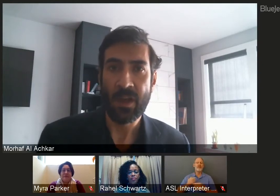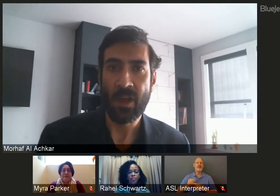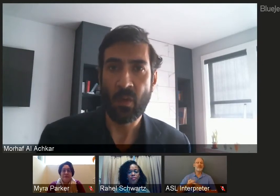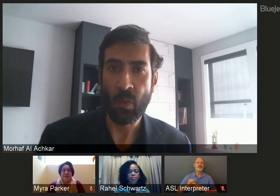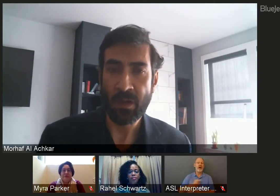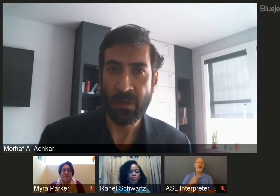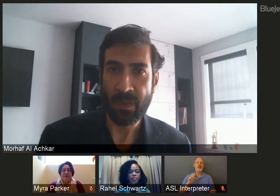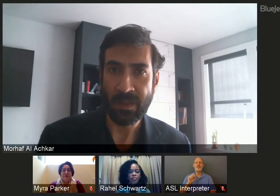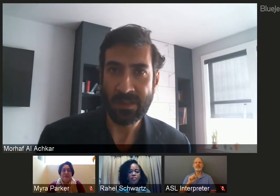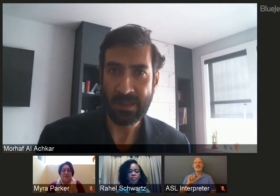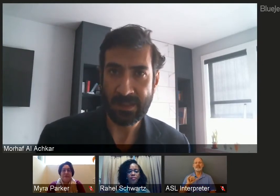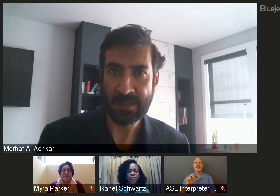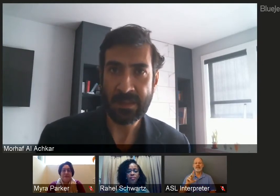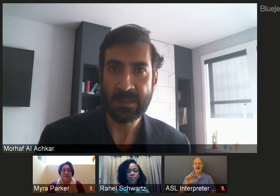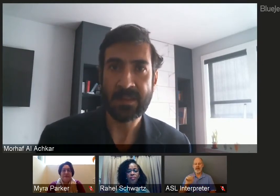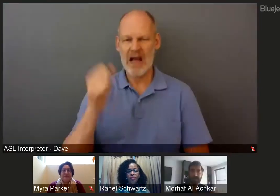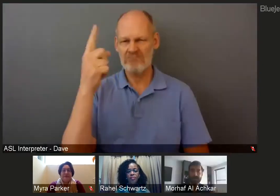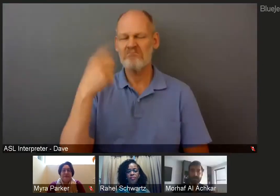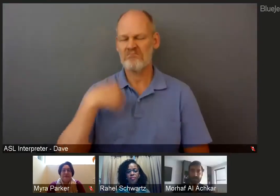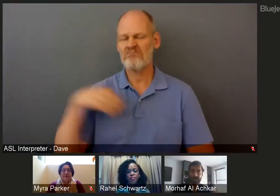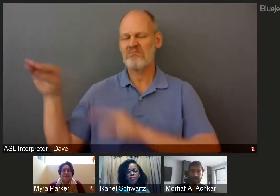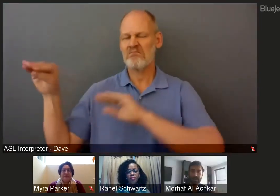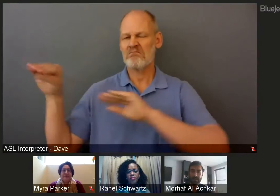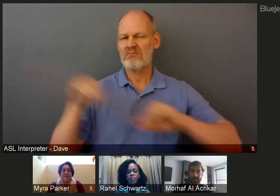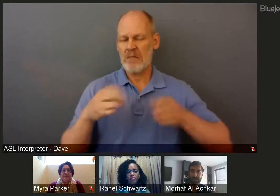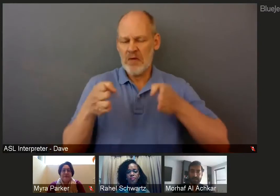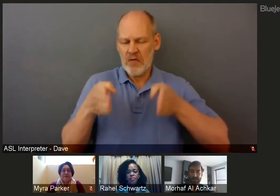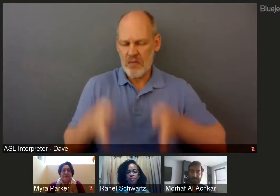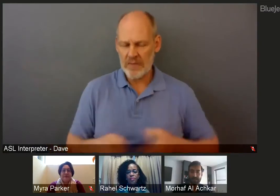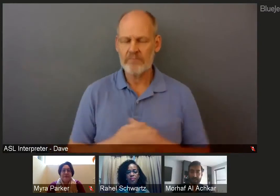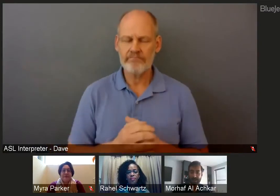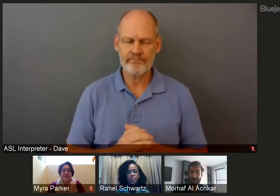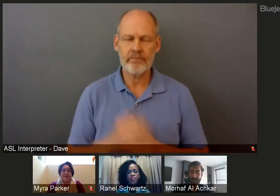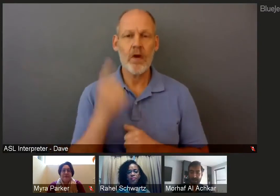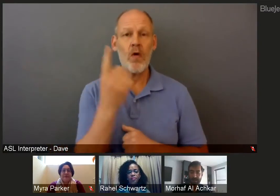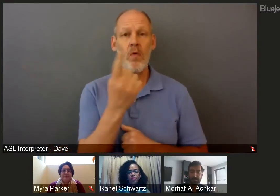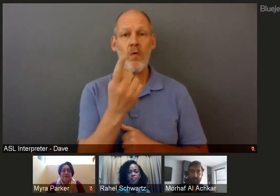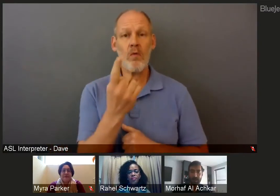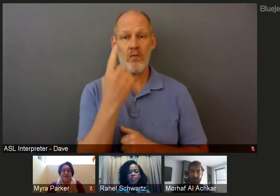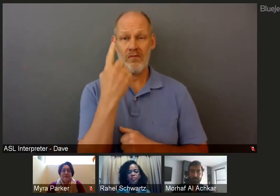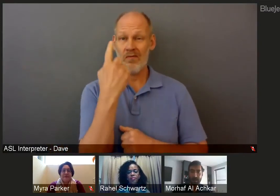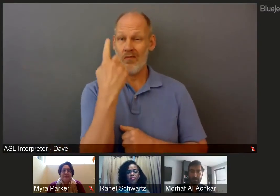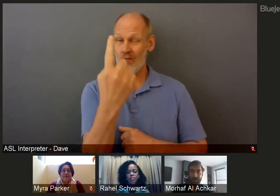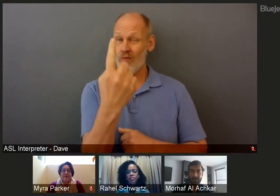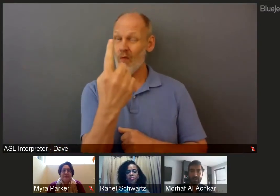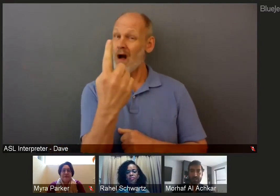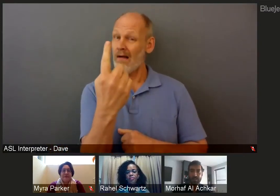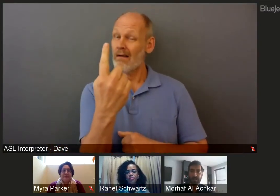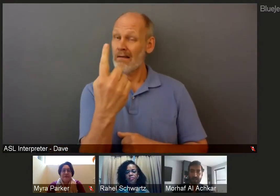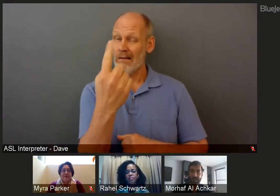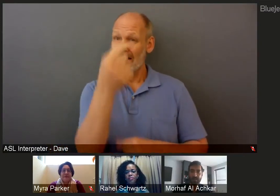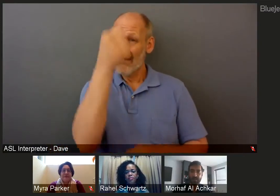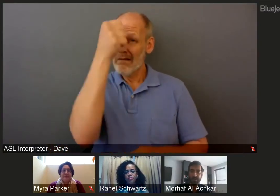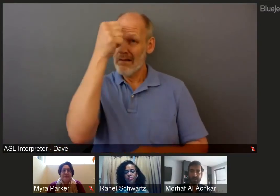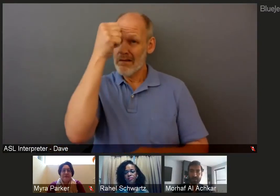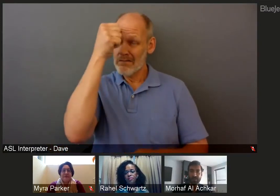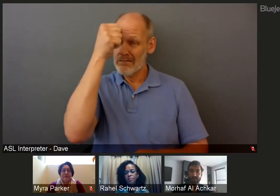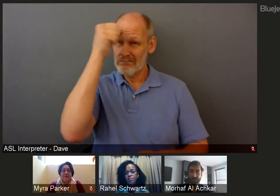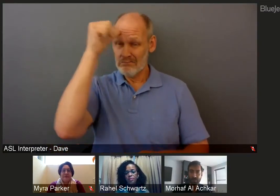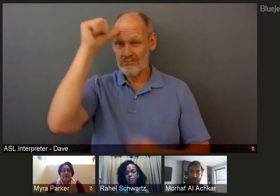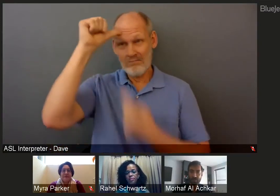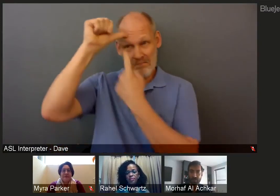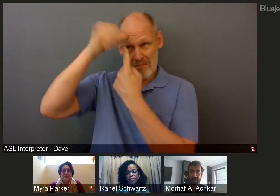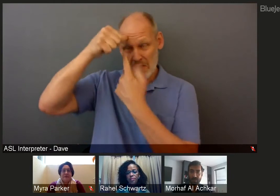immigrant. One of the things that still sits on my consciousness is that when I migrated here, I got the